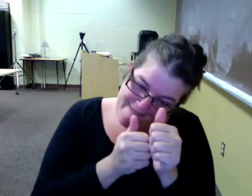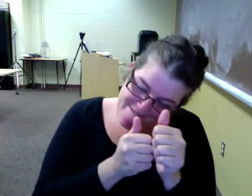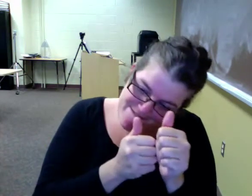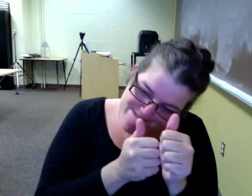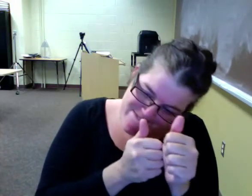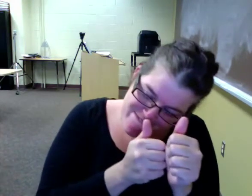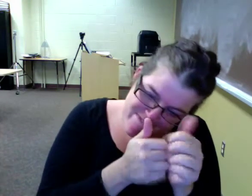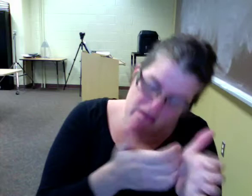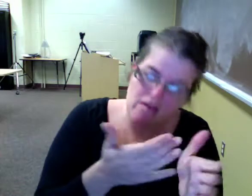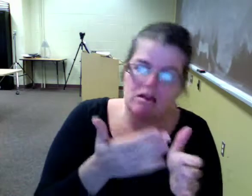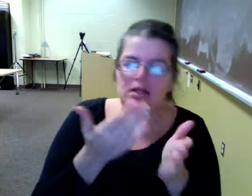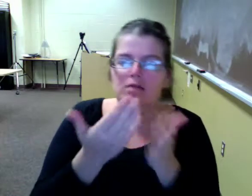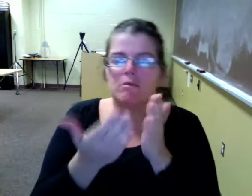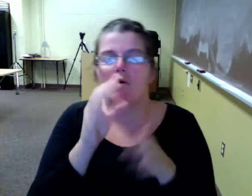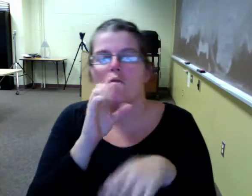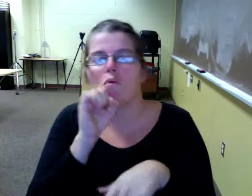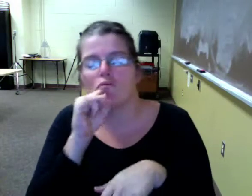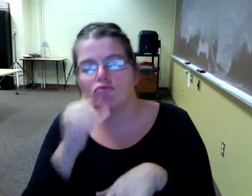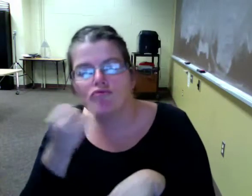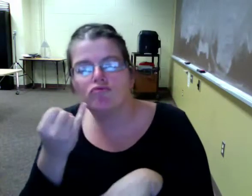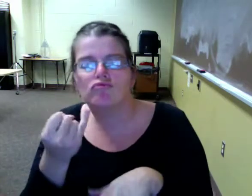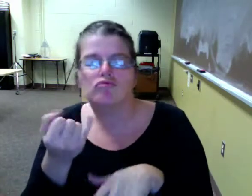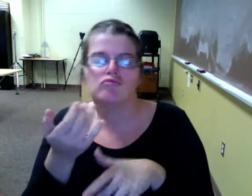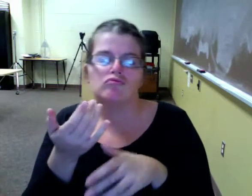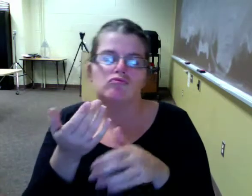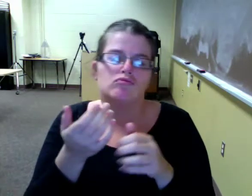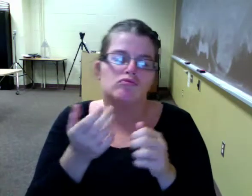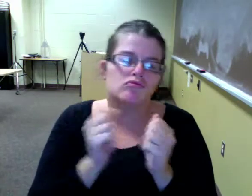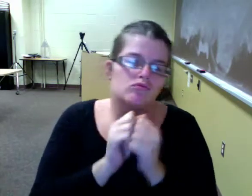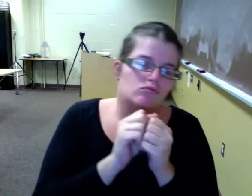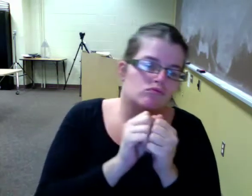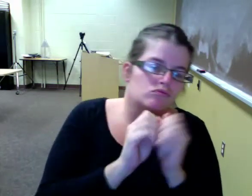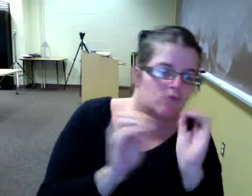orange juice without pulp, and then orange juice with pulp. And he got to the point where